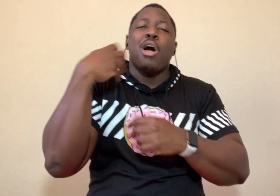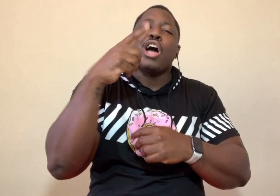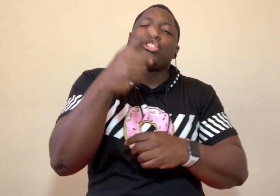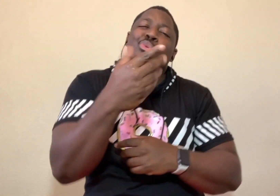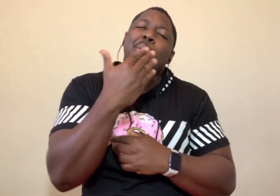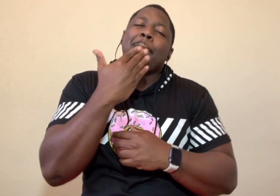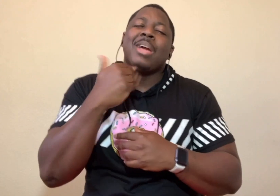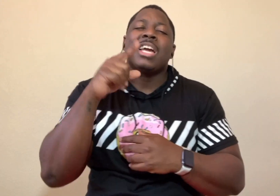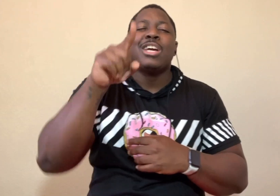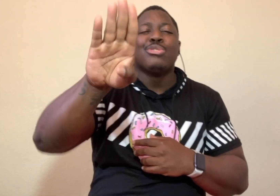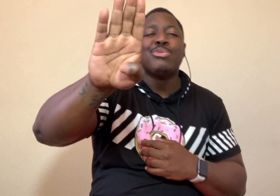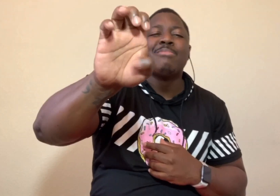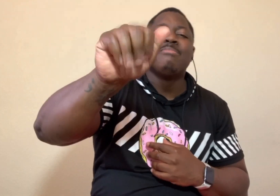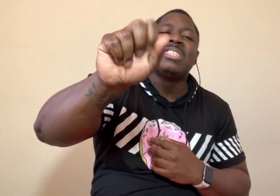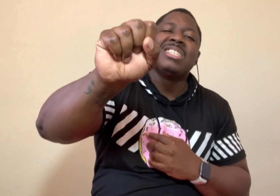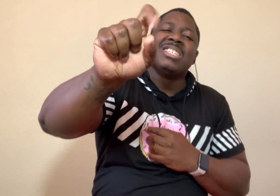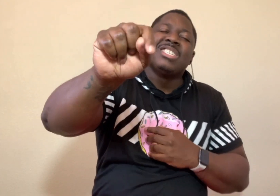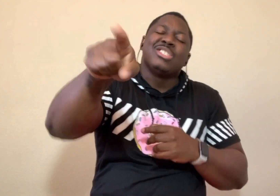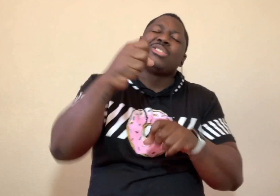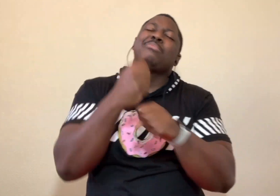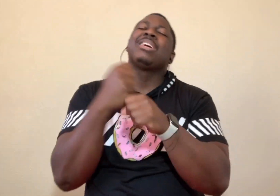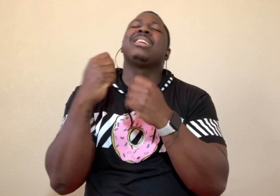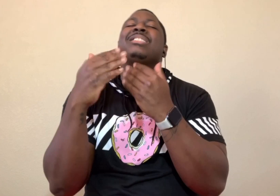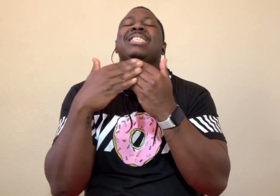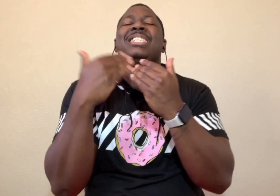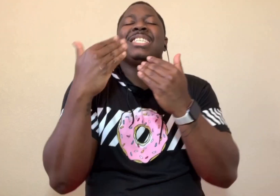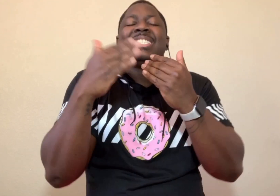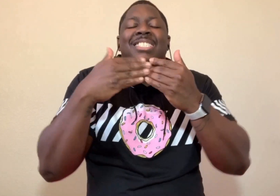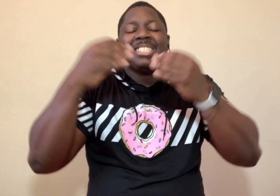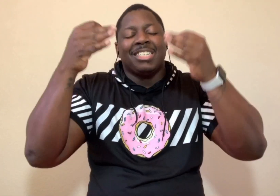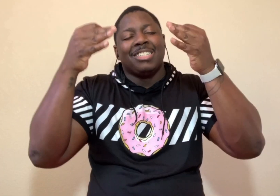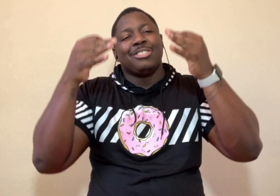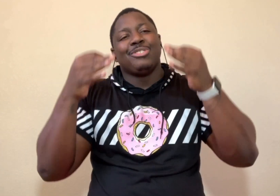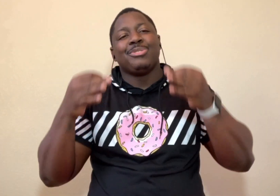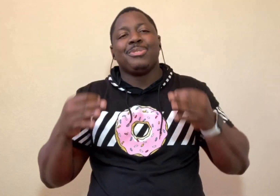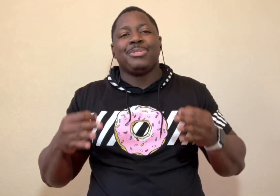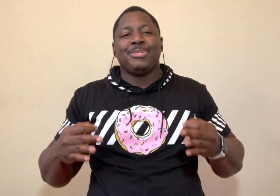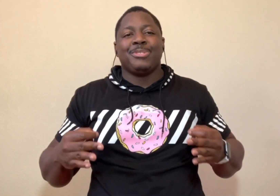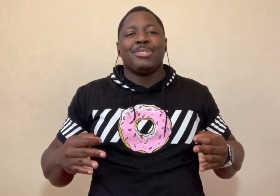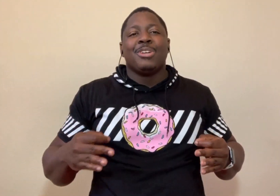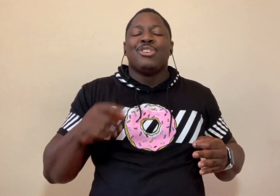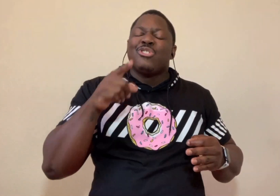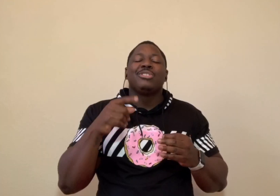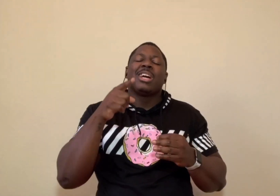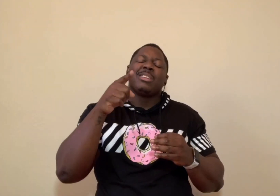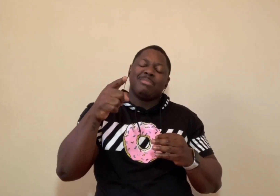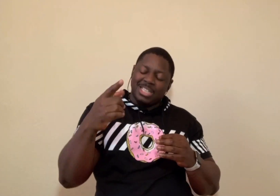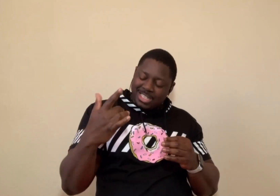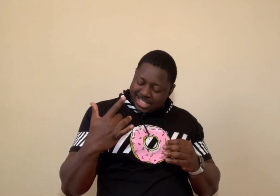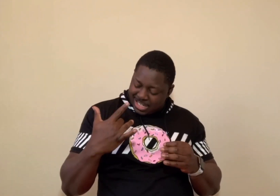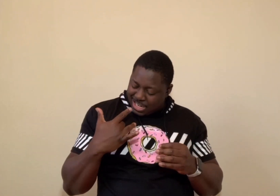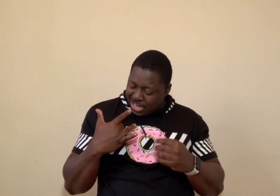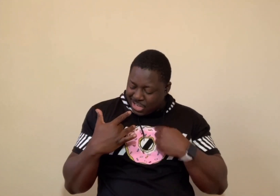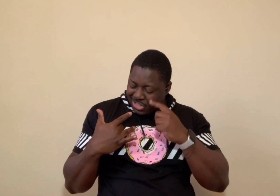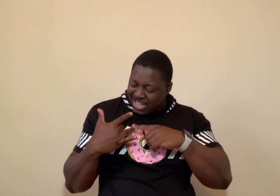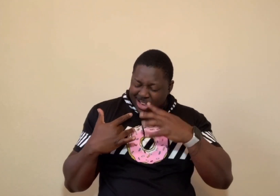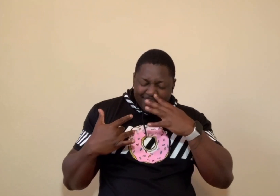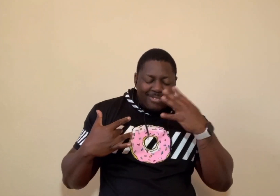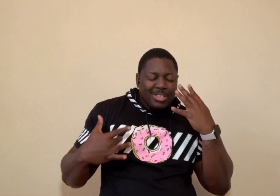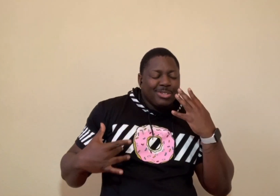boss, you a bank, you a beast. You make it easy to choose. You got a mean touch, I can't